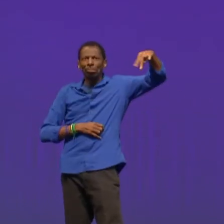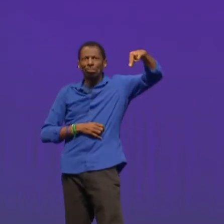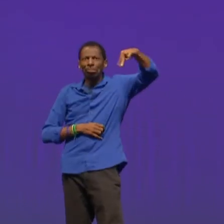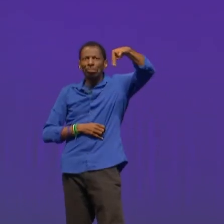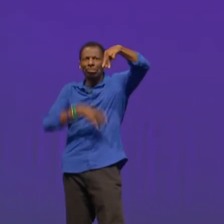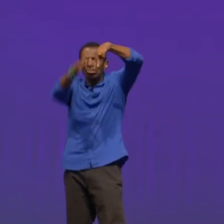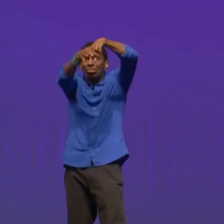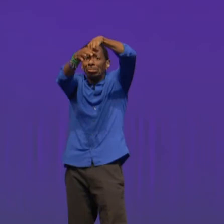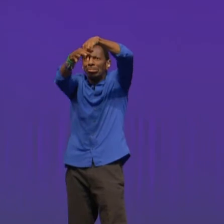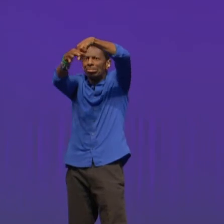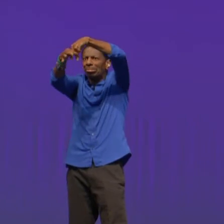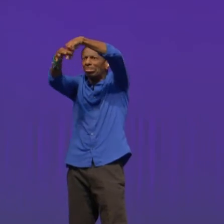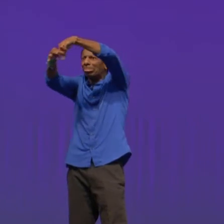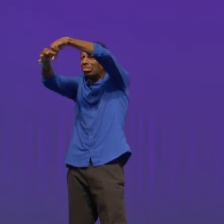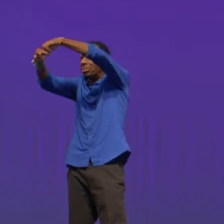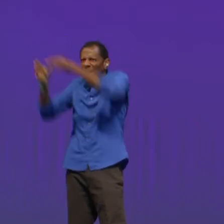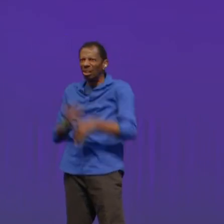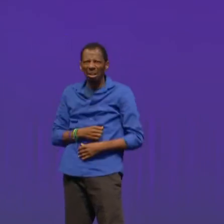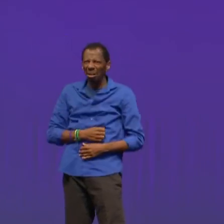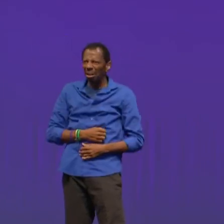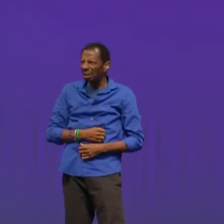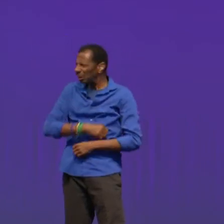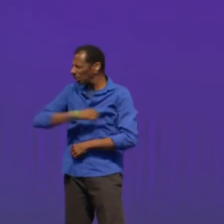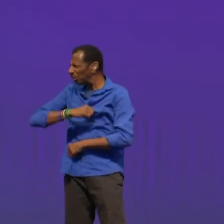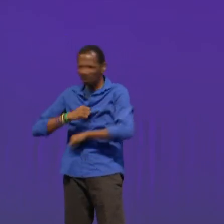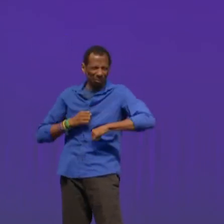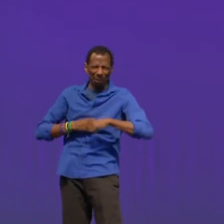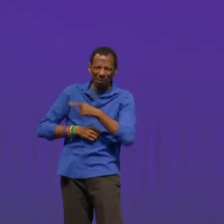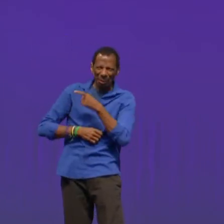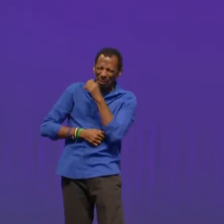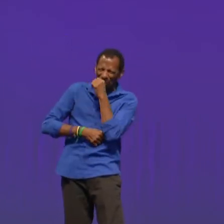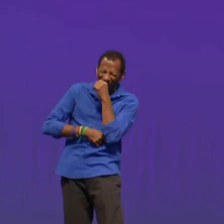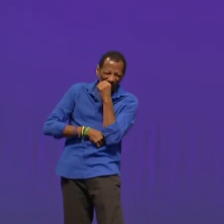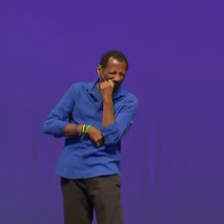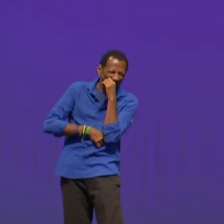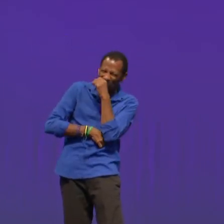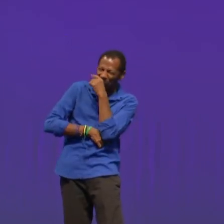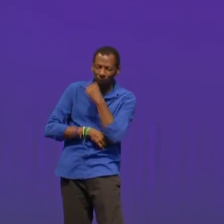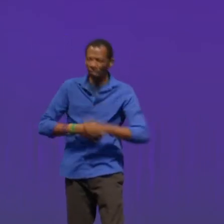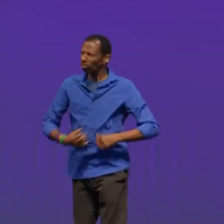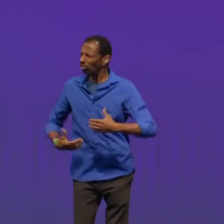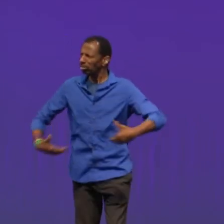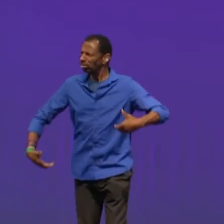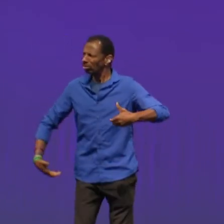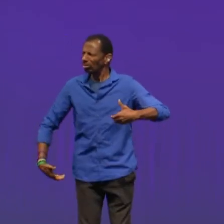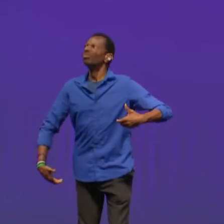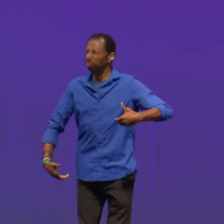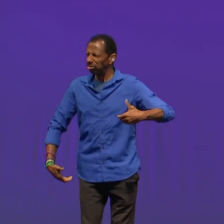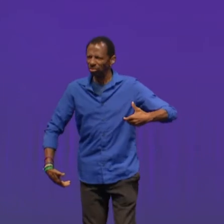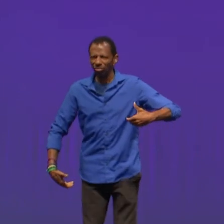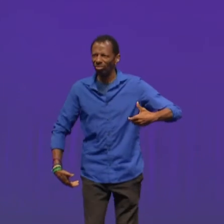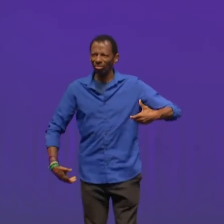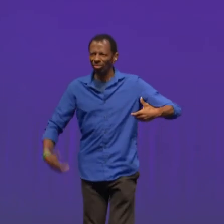beach. They're all looking at me, walking by, whispering, do you see that guy with all those inner tubes on?